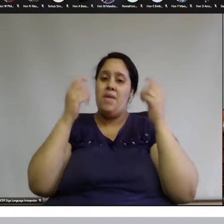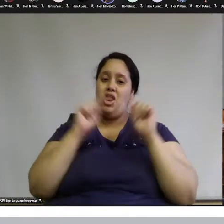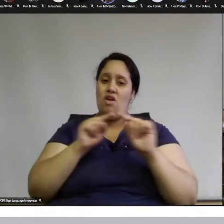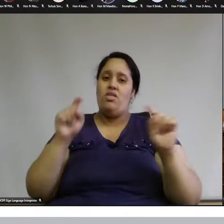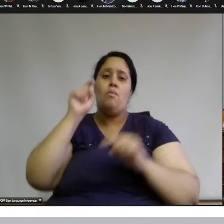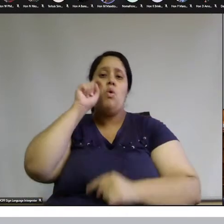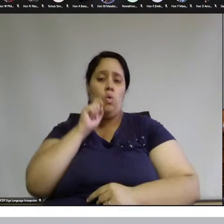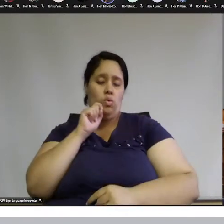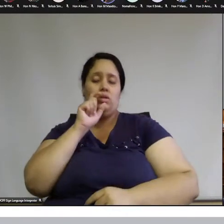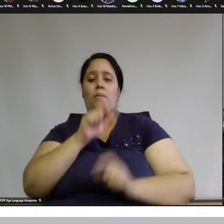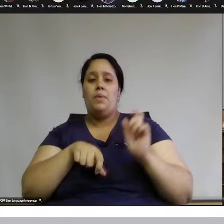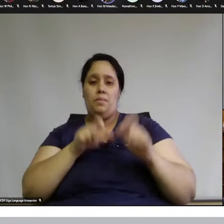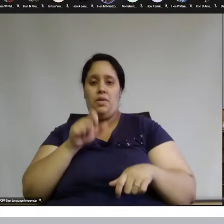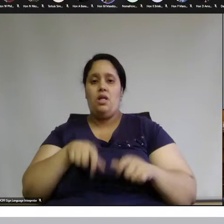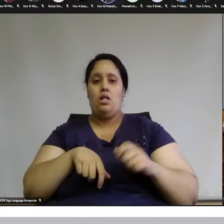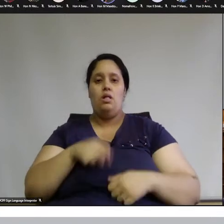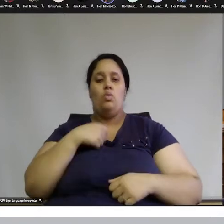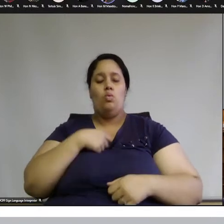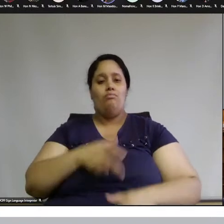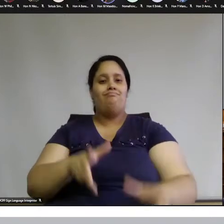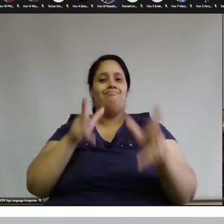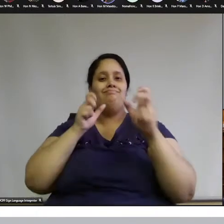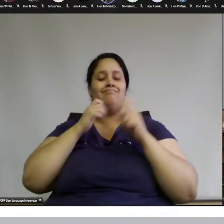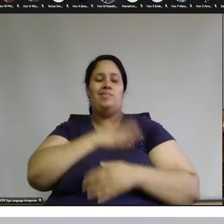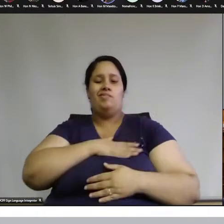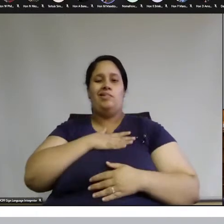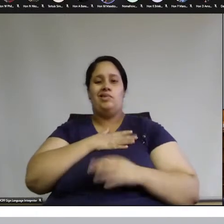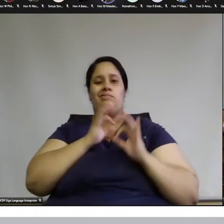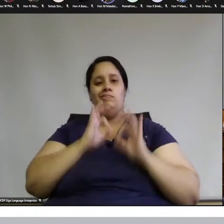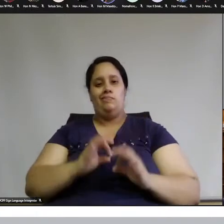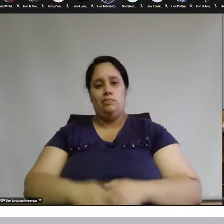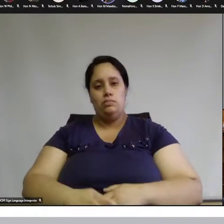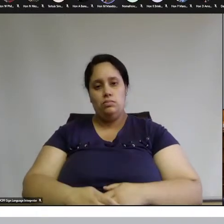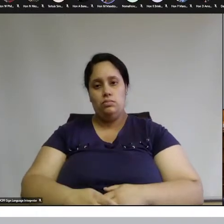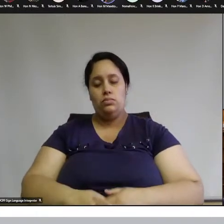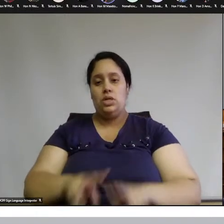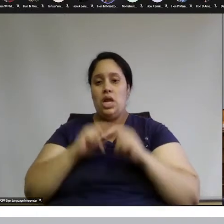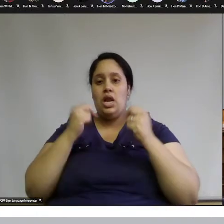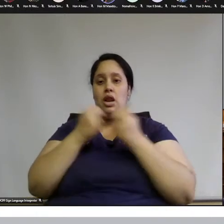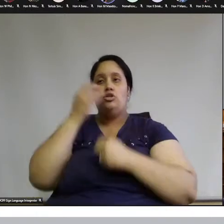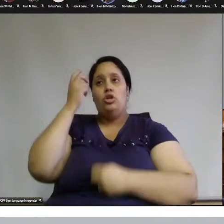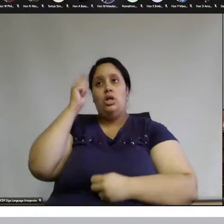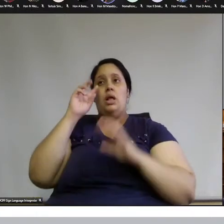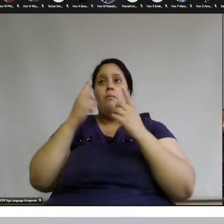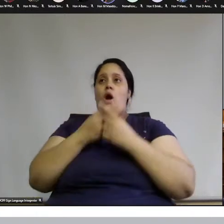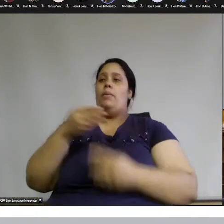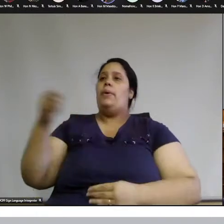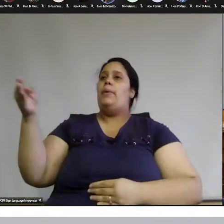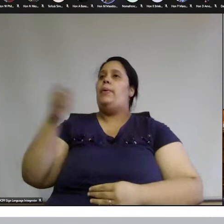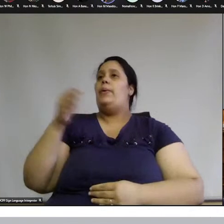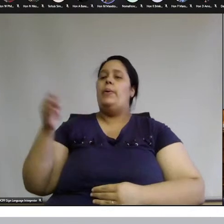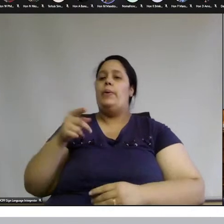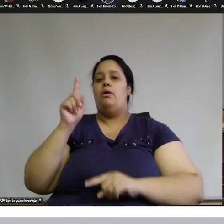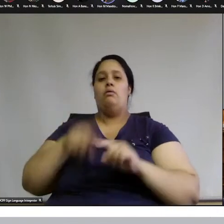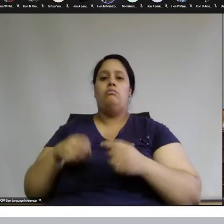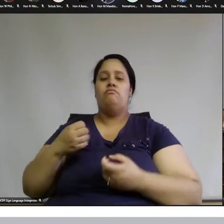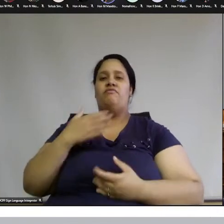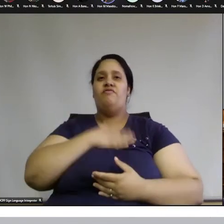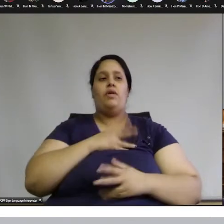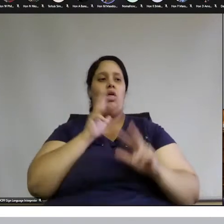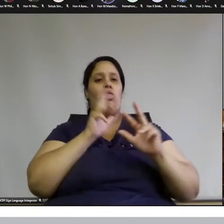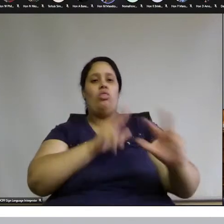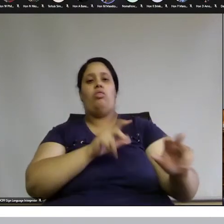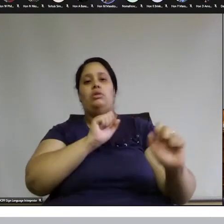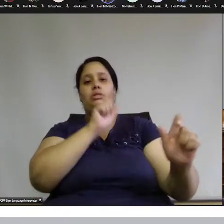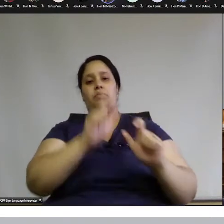elderly, was keenly felt. While the national department continues to be absent and unfeeling towards these residents